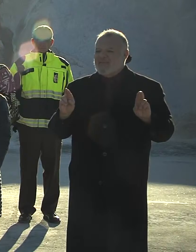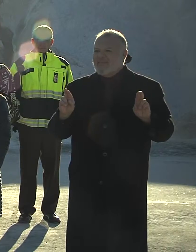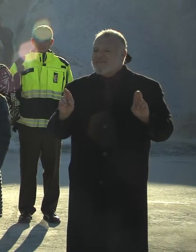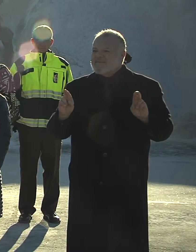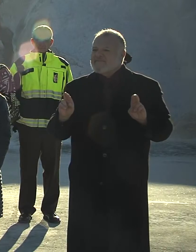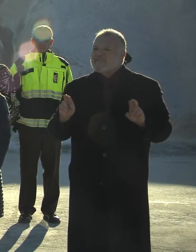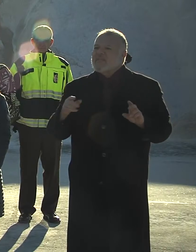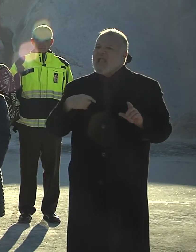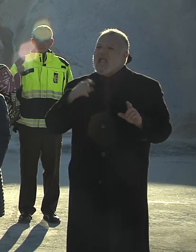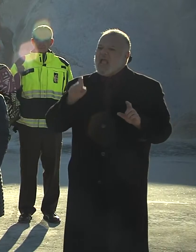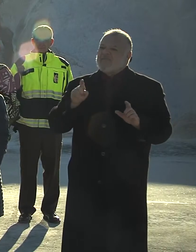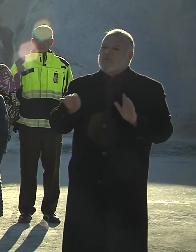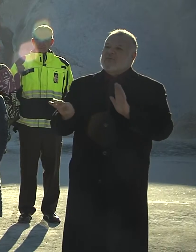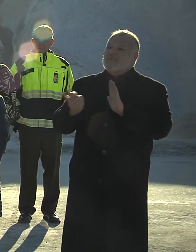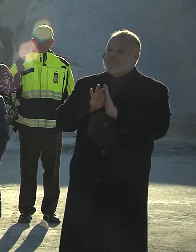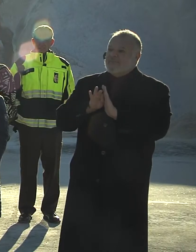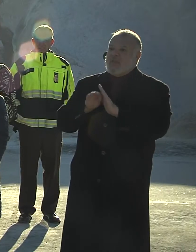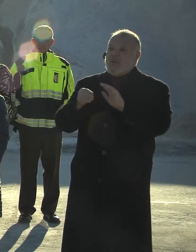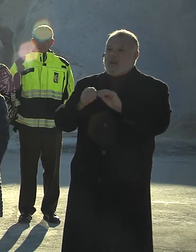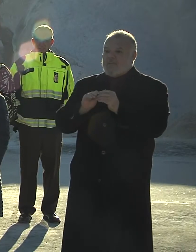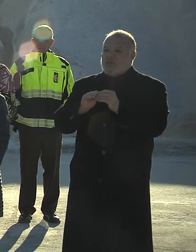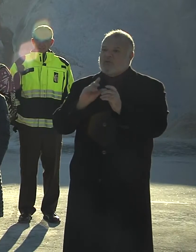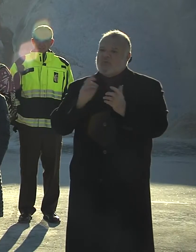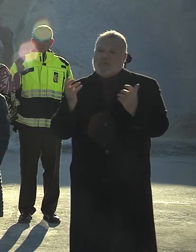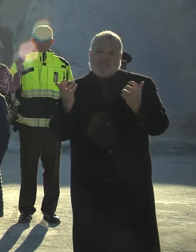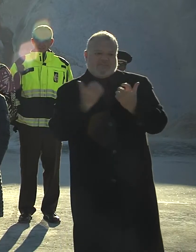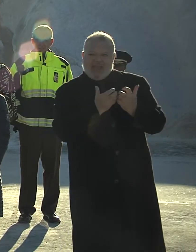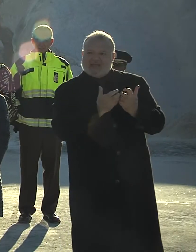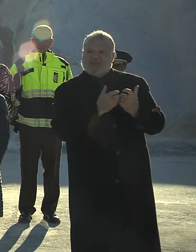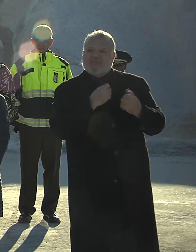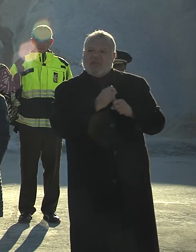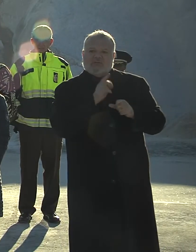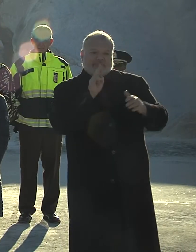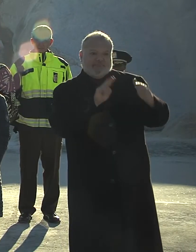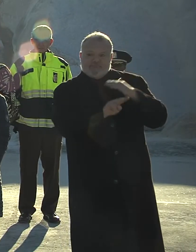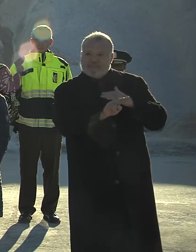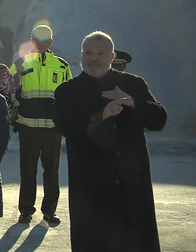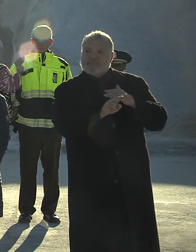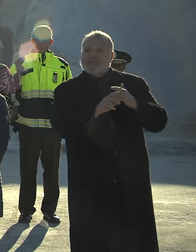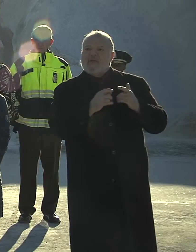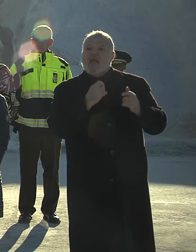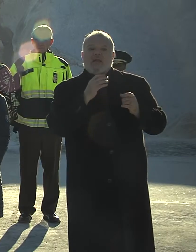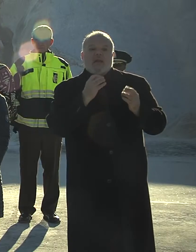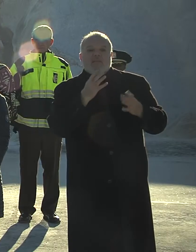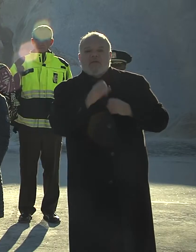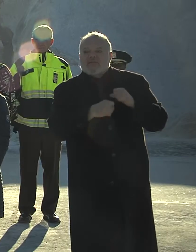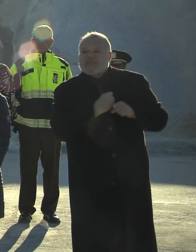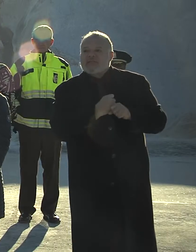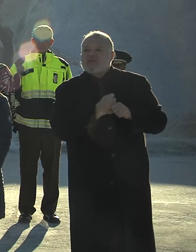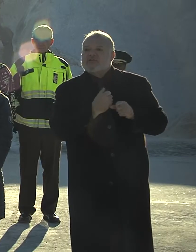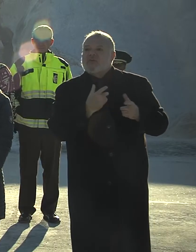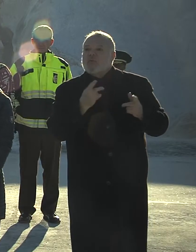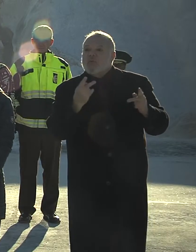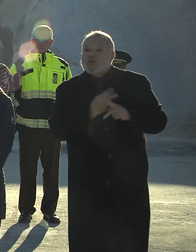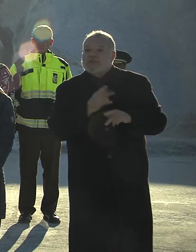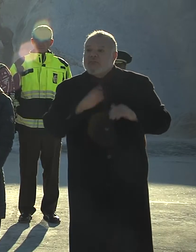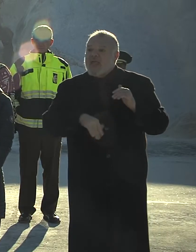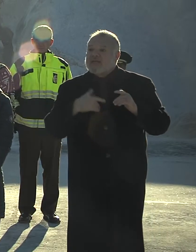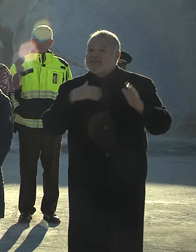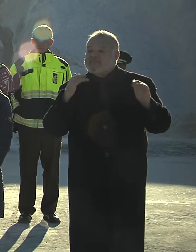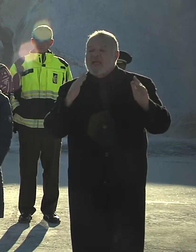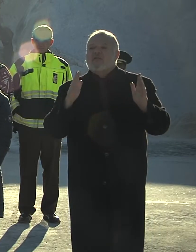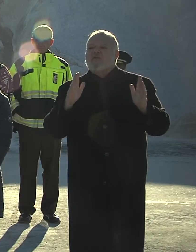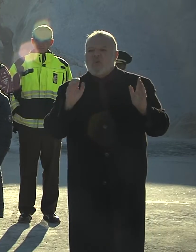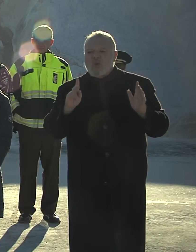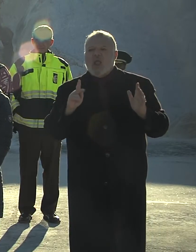city folks in last night to make sure that we were okay. But that 5-year rolling average is how it's always done. Based on how much snow you've got over the